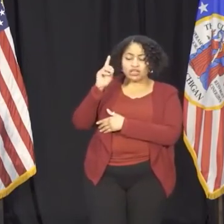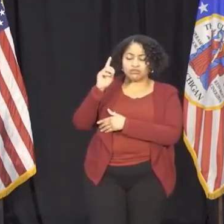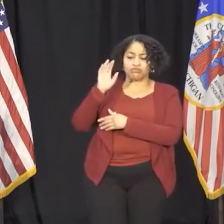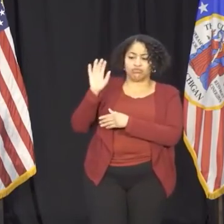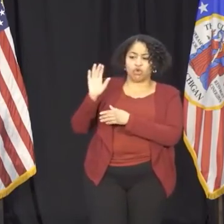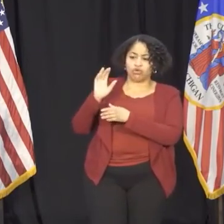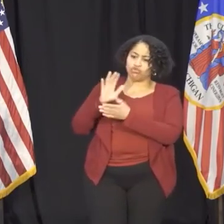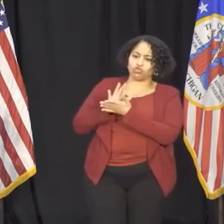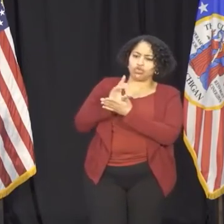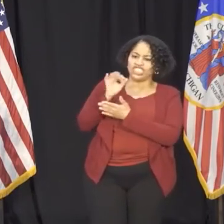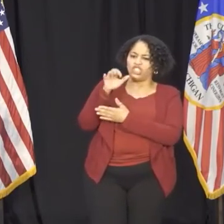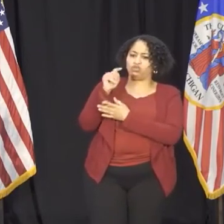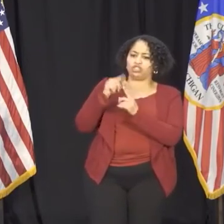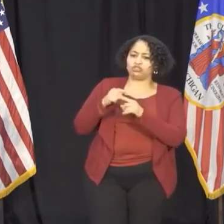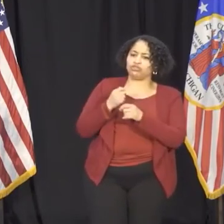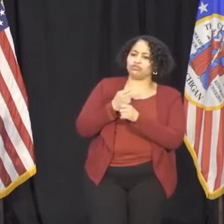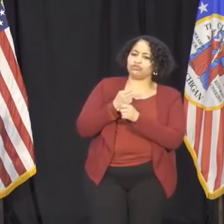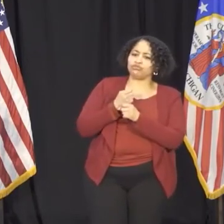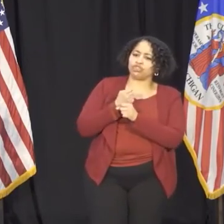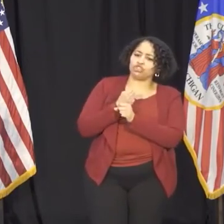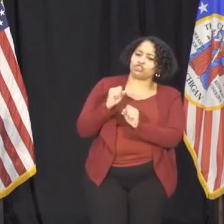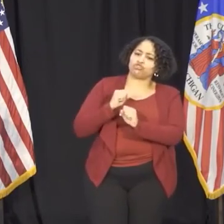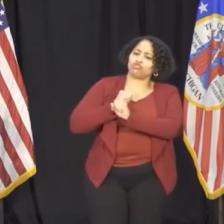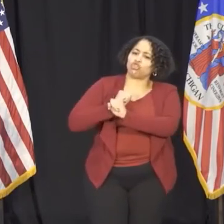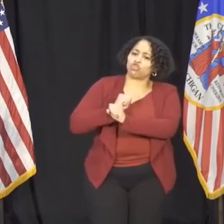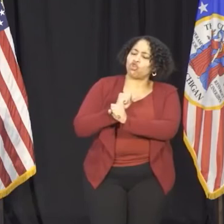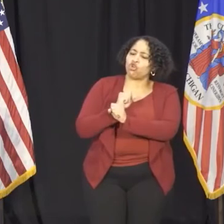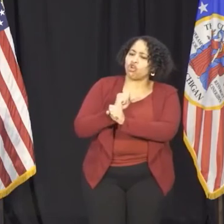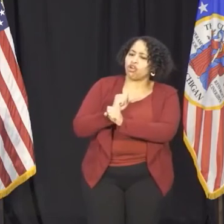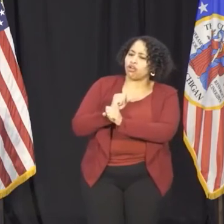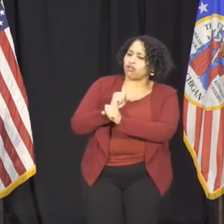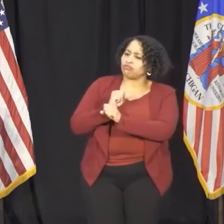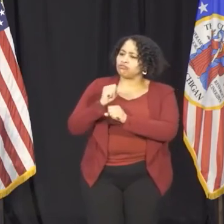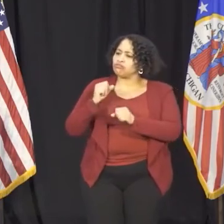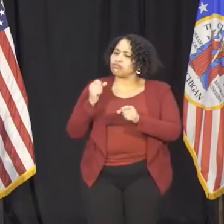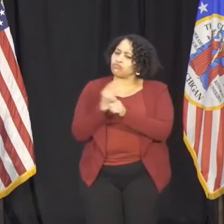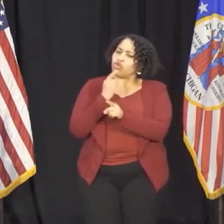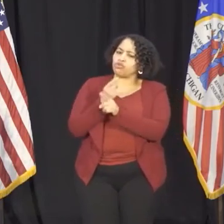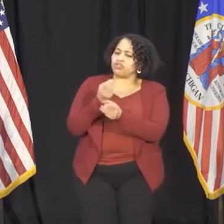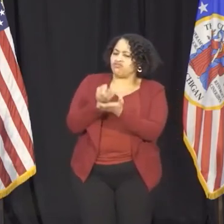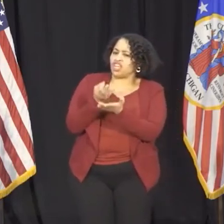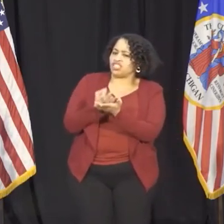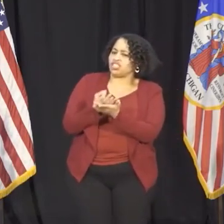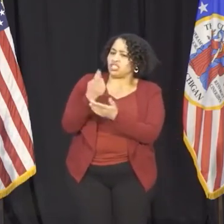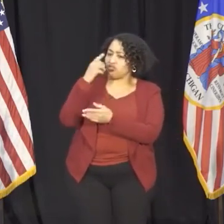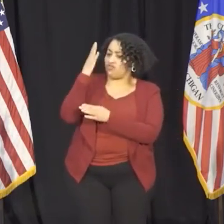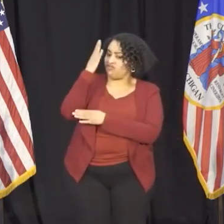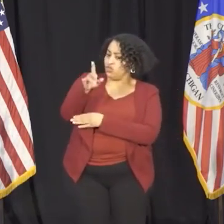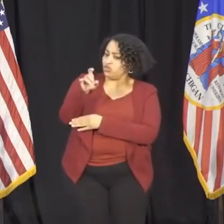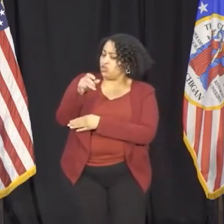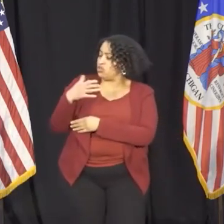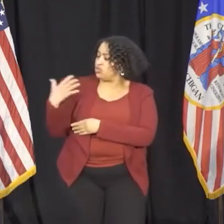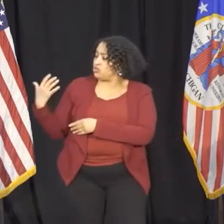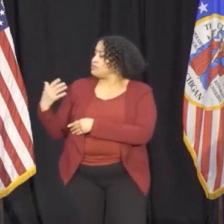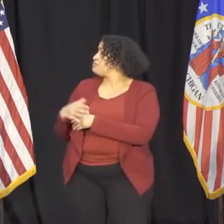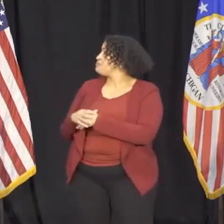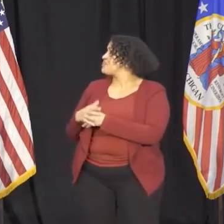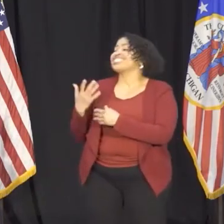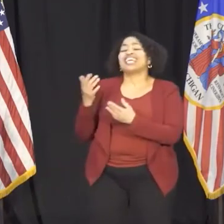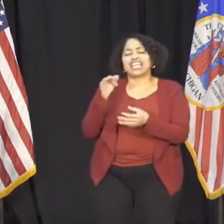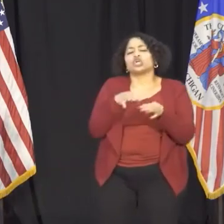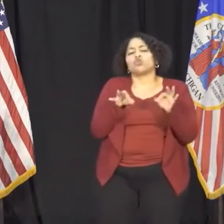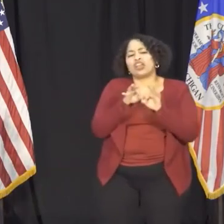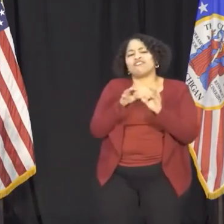district making to secure corporate and philanthropic support for schools in the future? That's